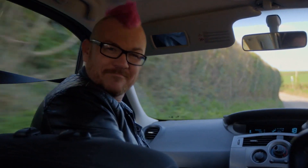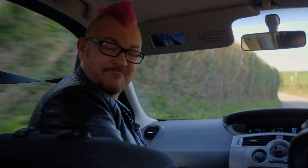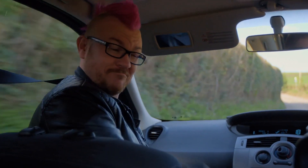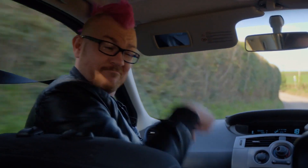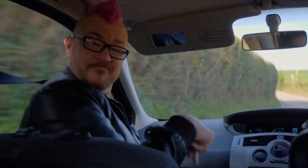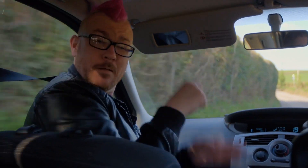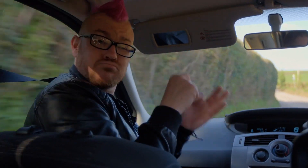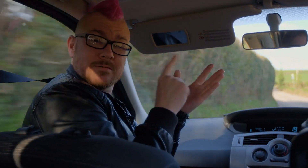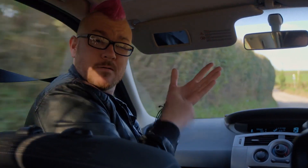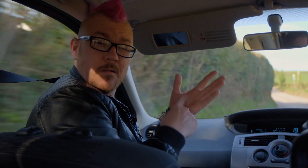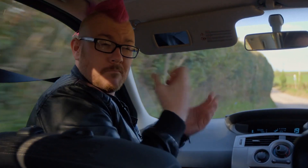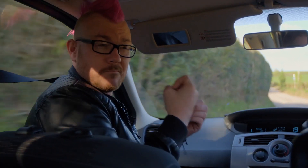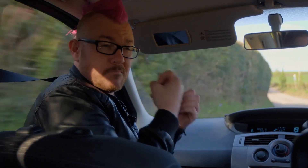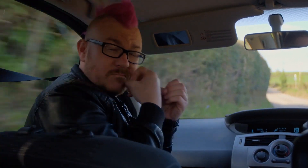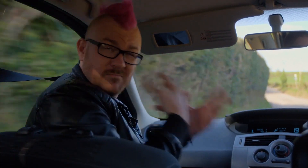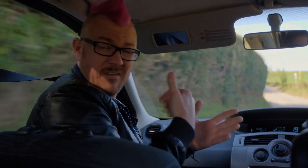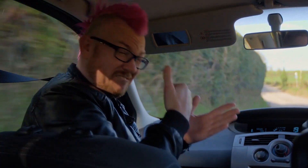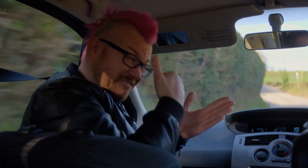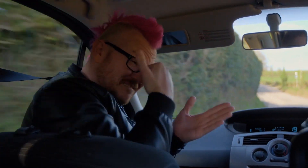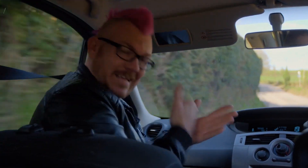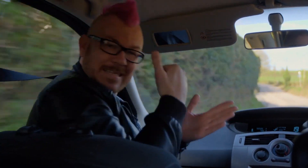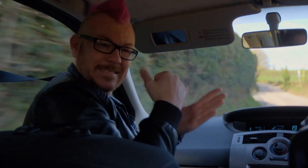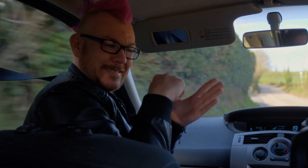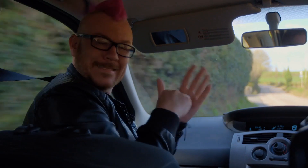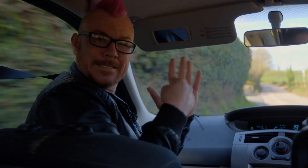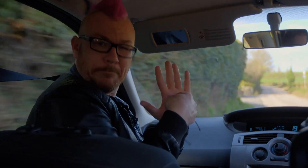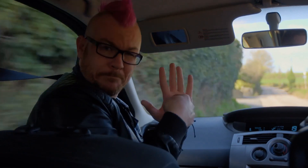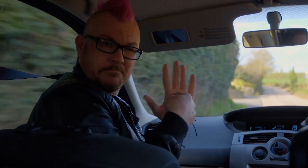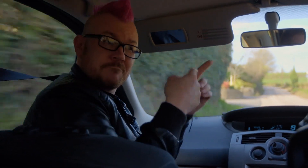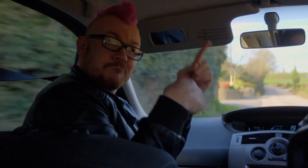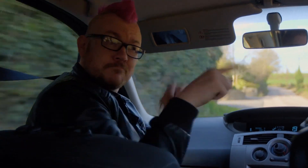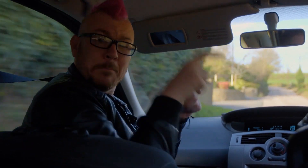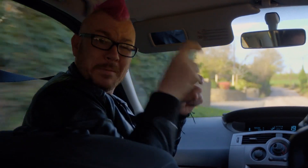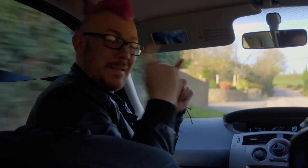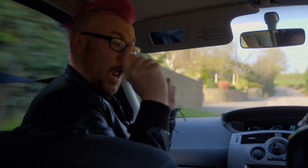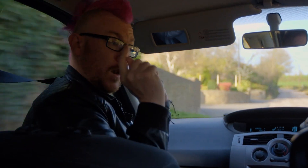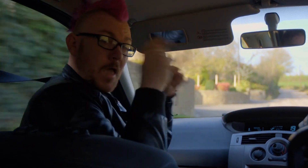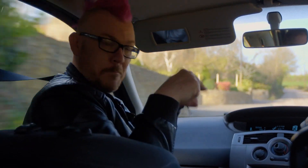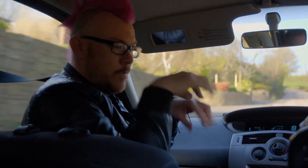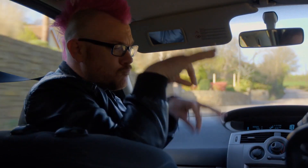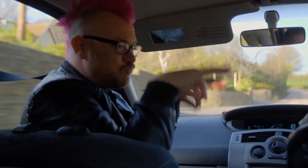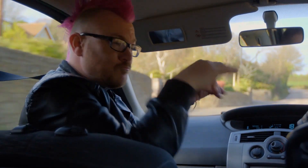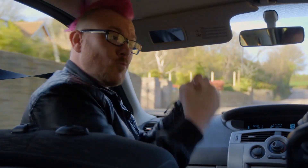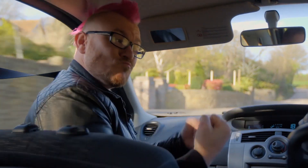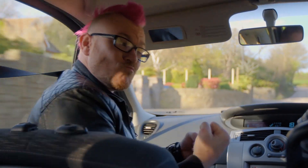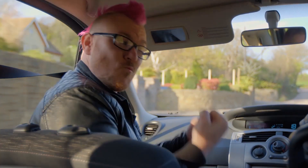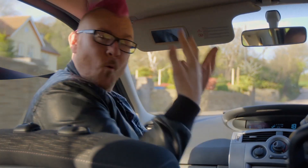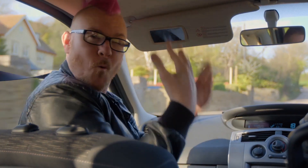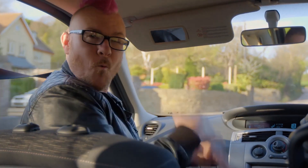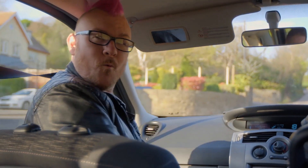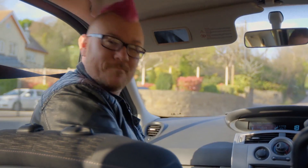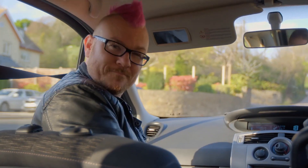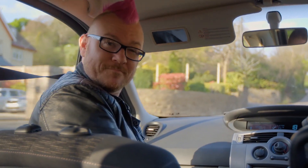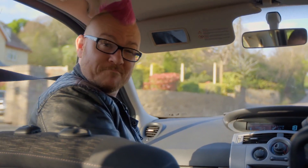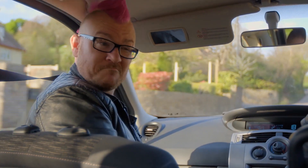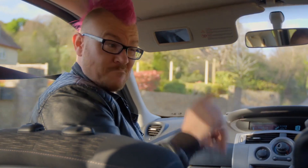so. Bristol has a fantastic scheme where people can come and plant and grow their own